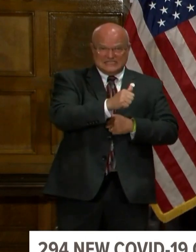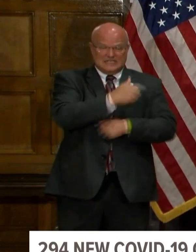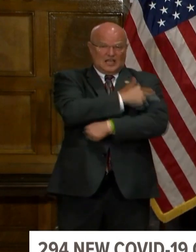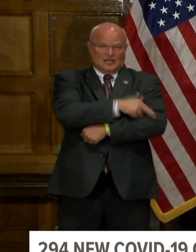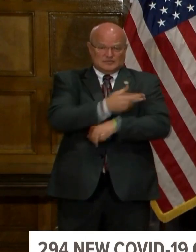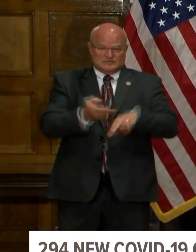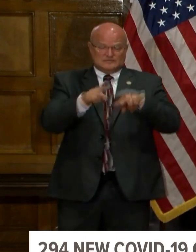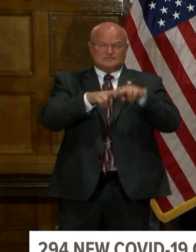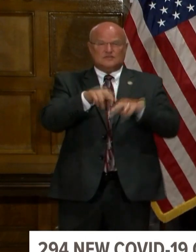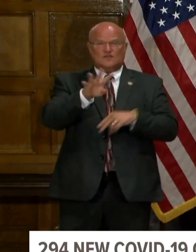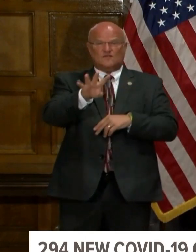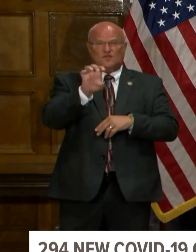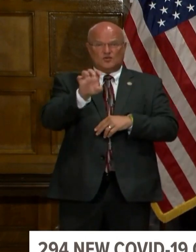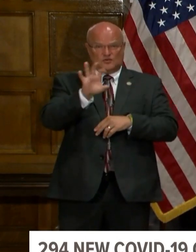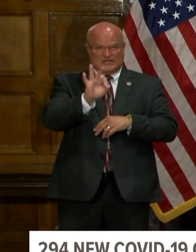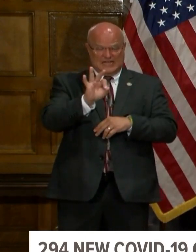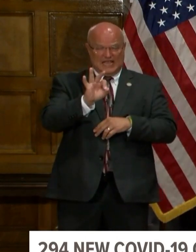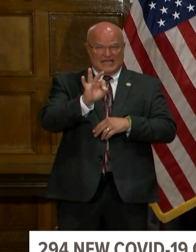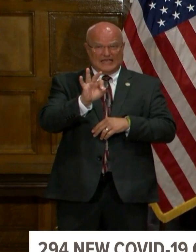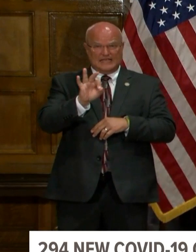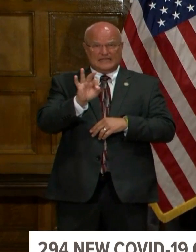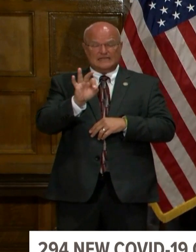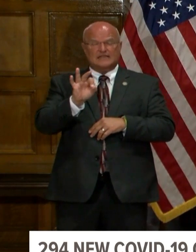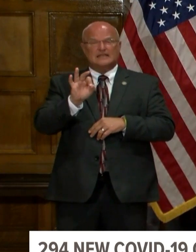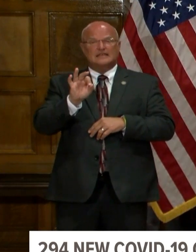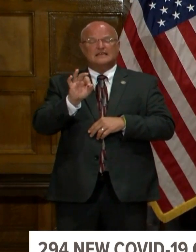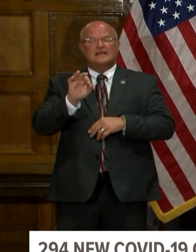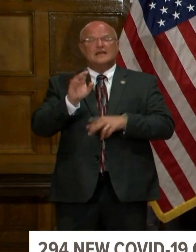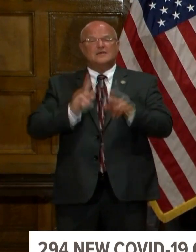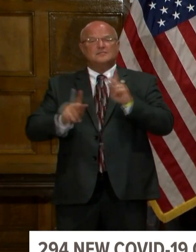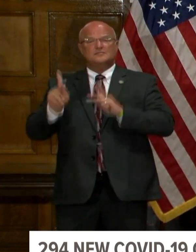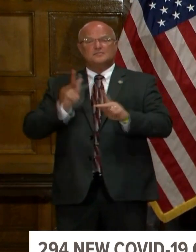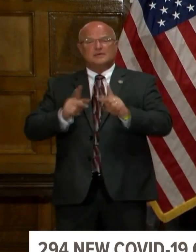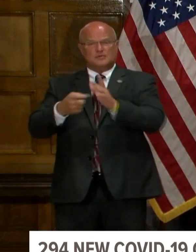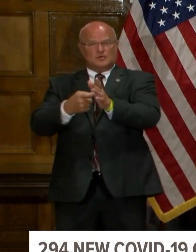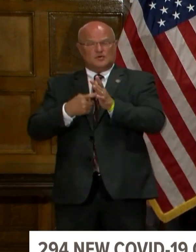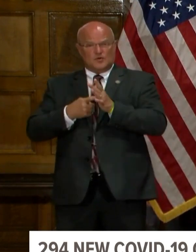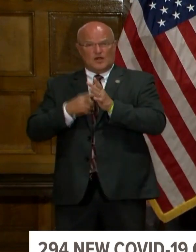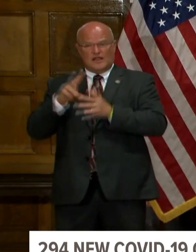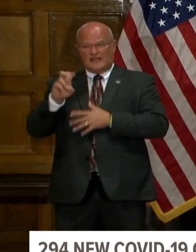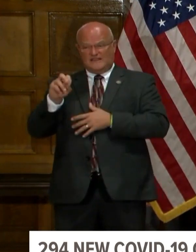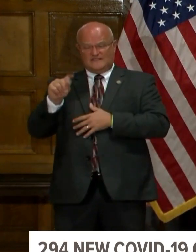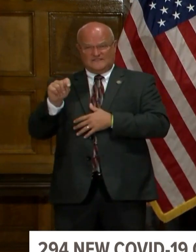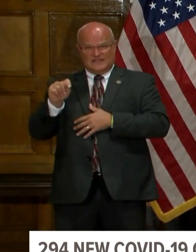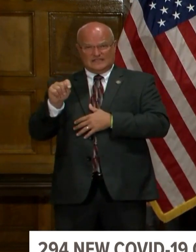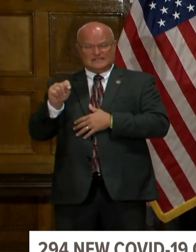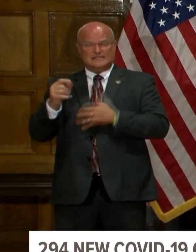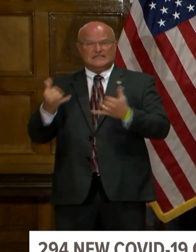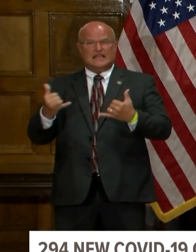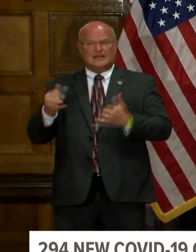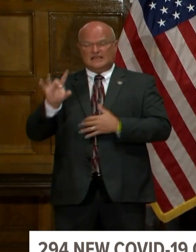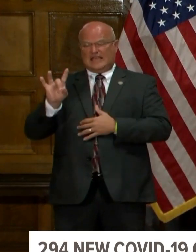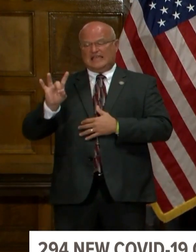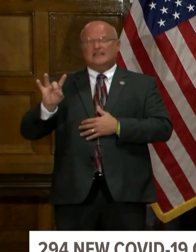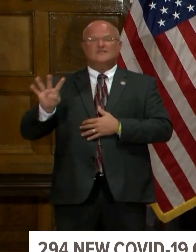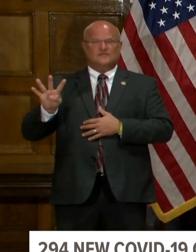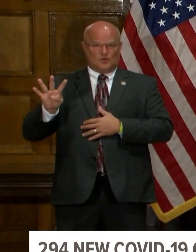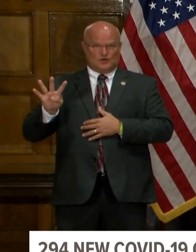hospitalized patients are now 409. Individuals requiring mechanical ventilation are